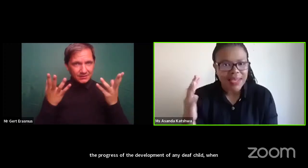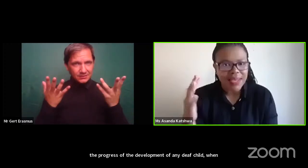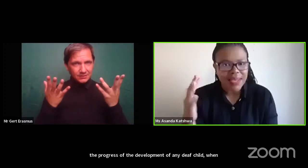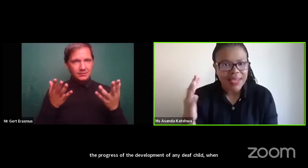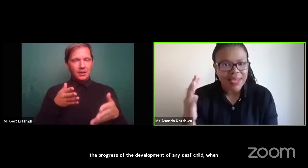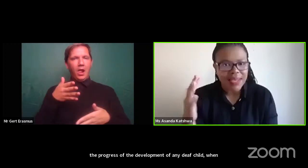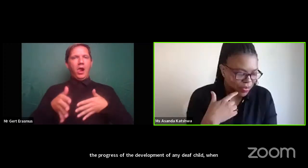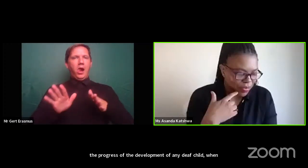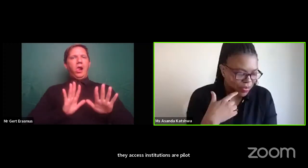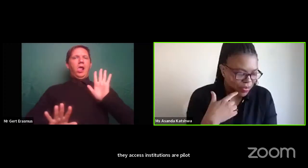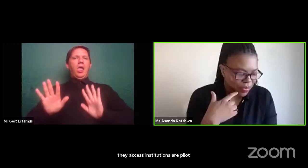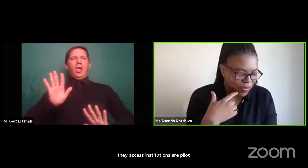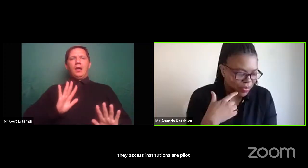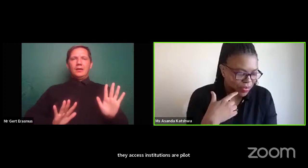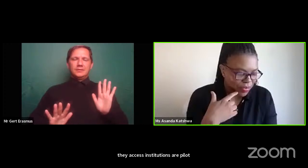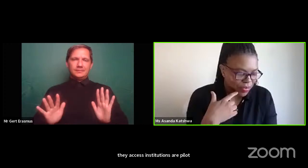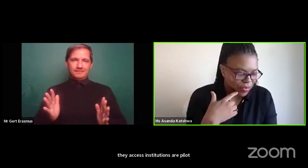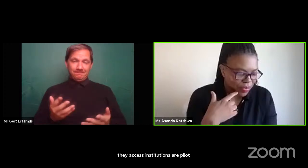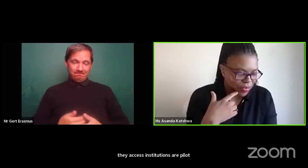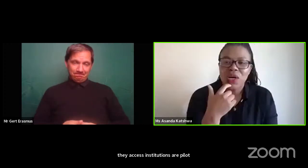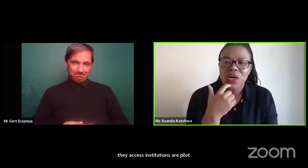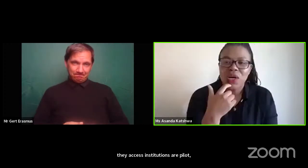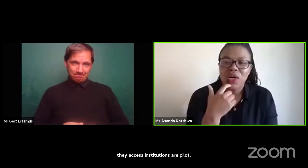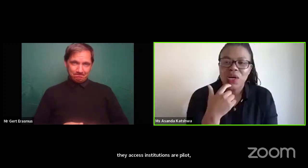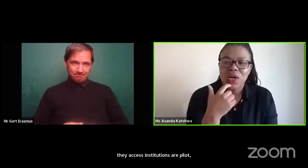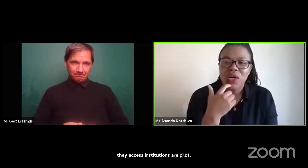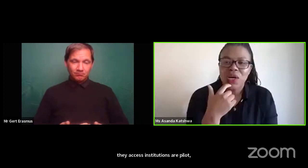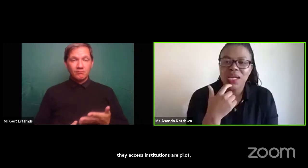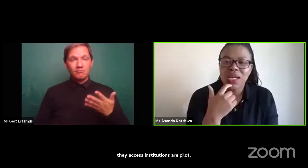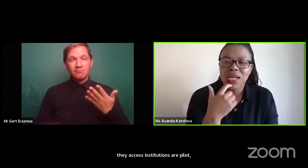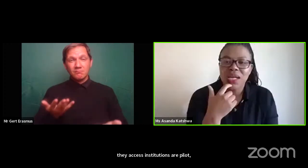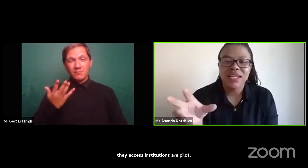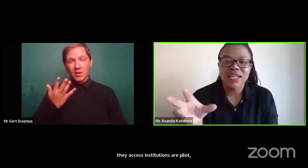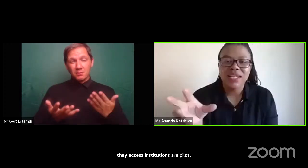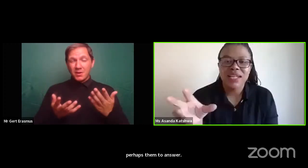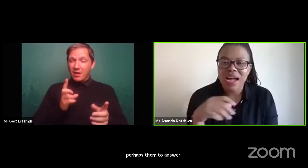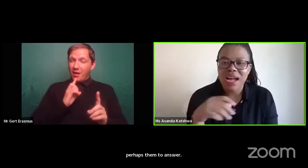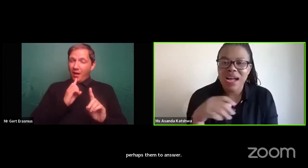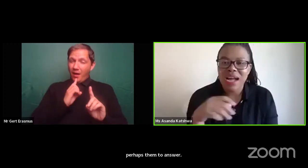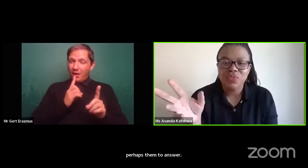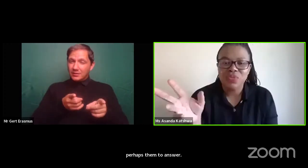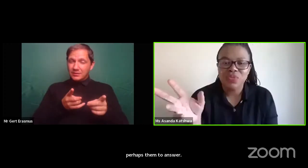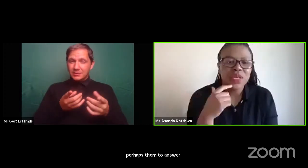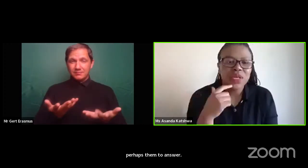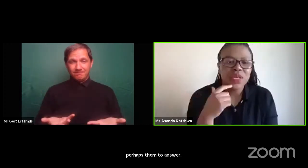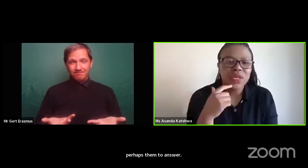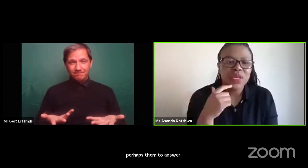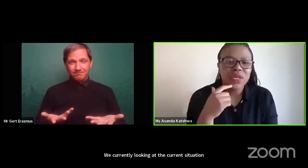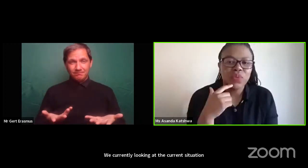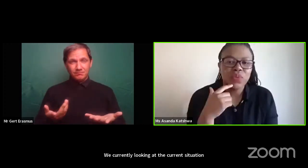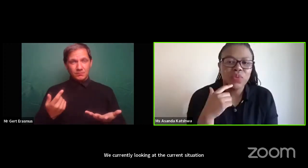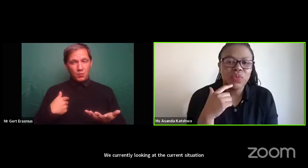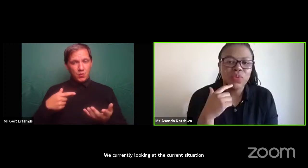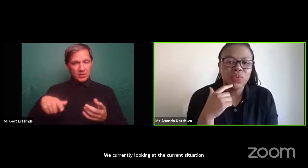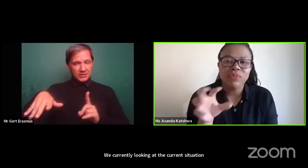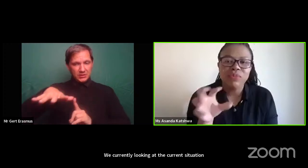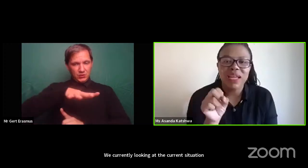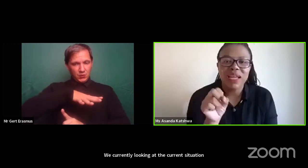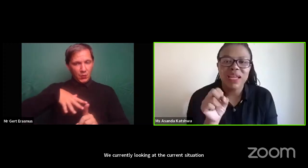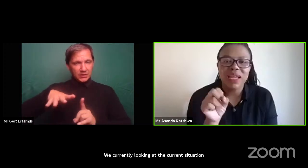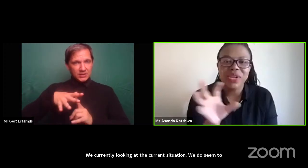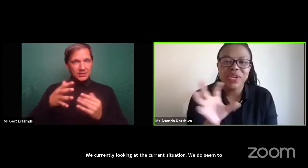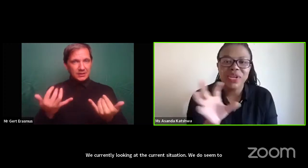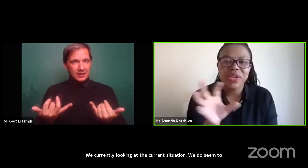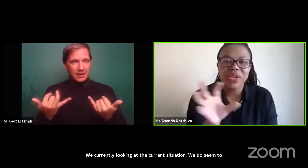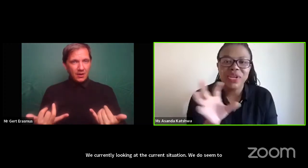learning. Perhaps then to answer, we currently, looking at the current situation, we do seem to have